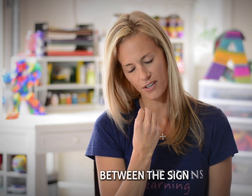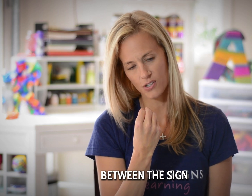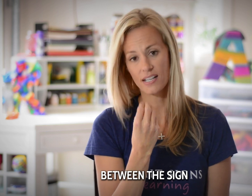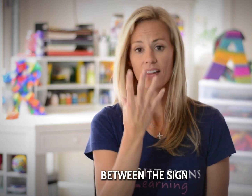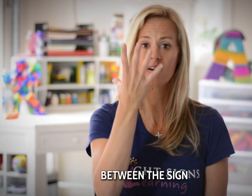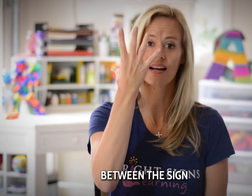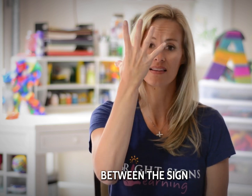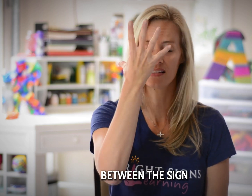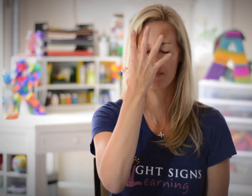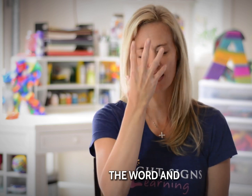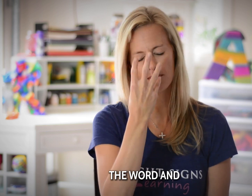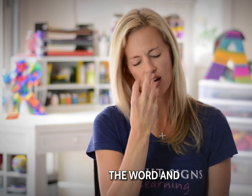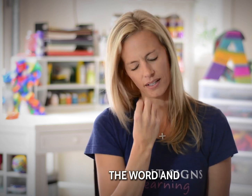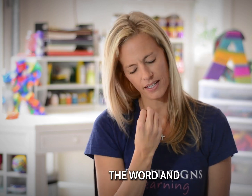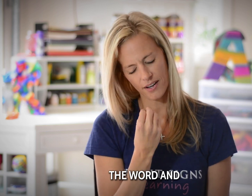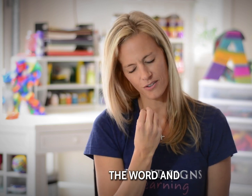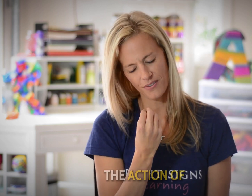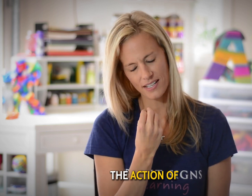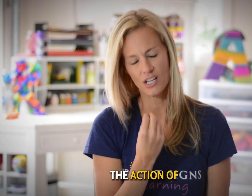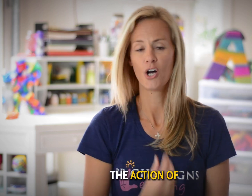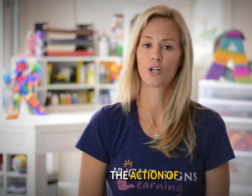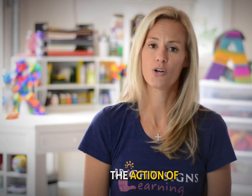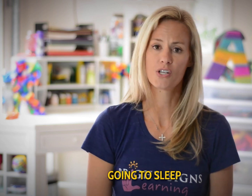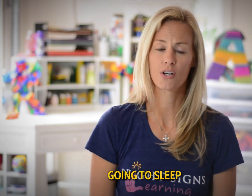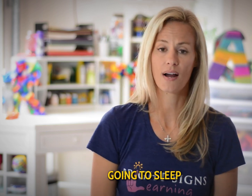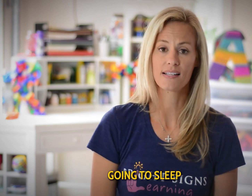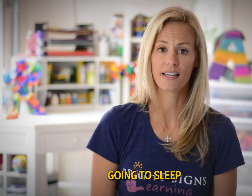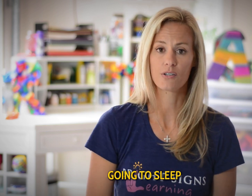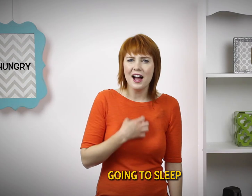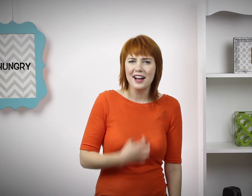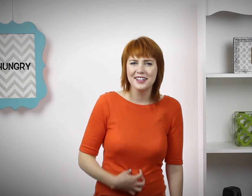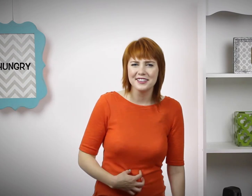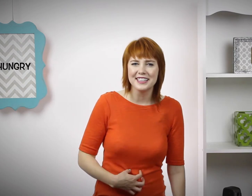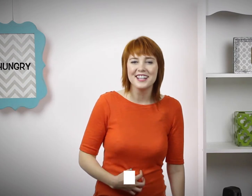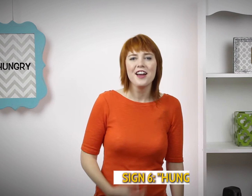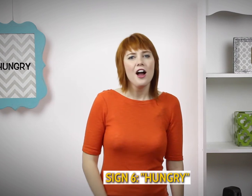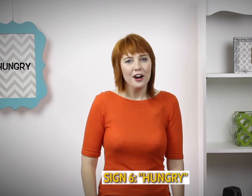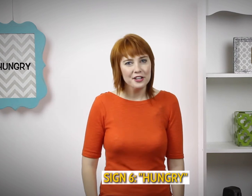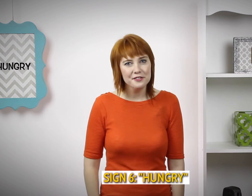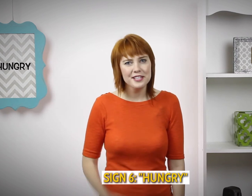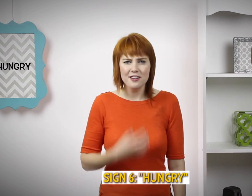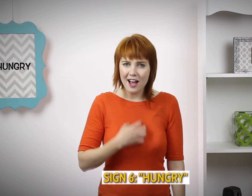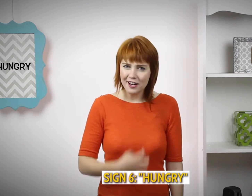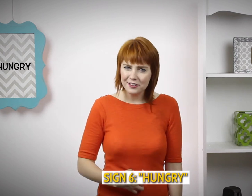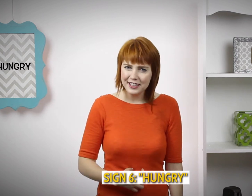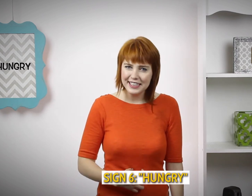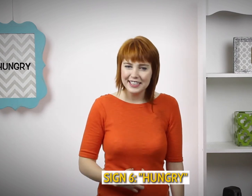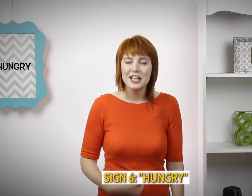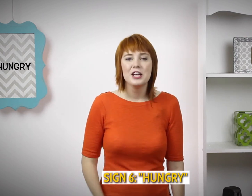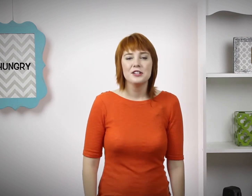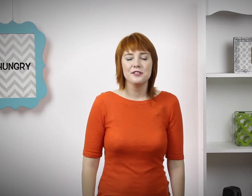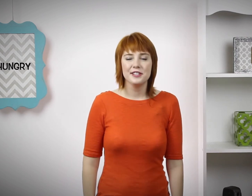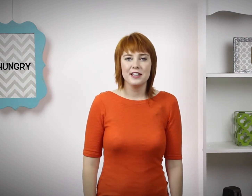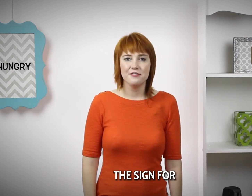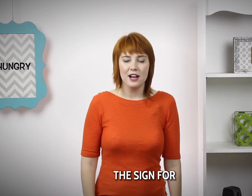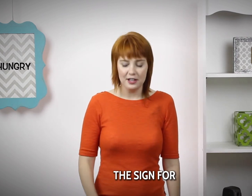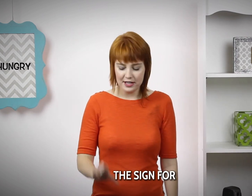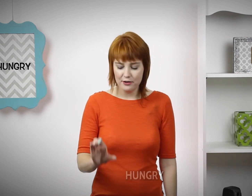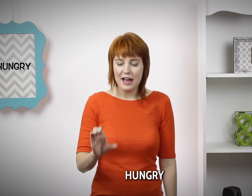the sign, the word, and the action of going to sleep. Sign 6. Hungry. The sign for hungry